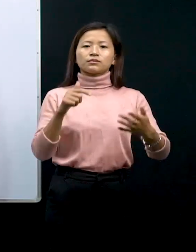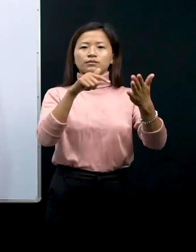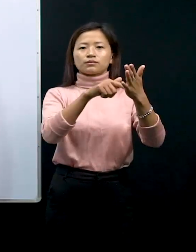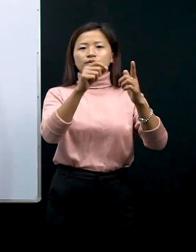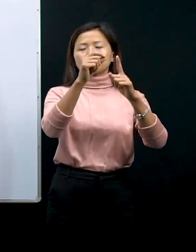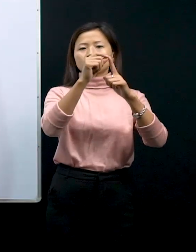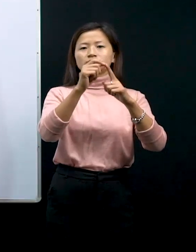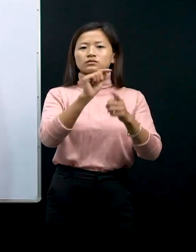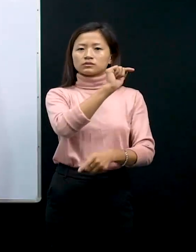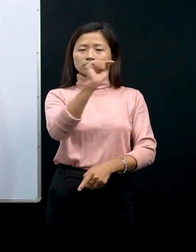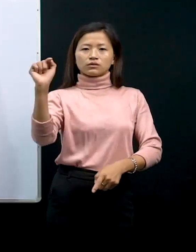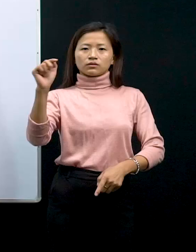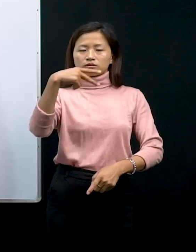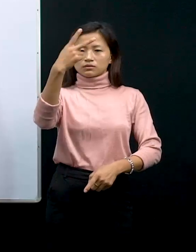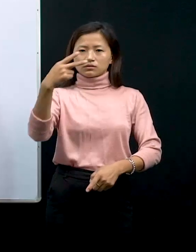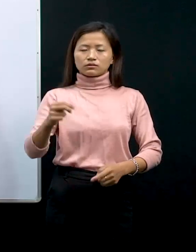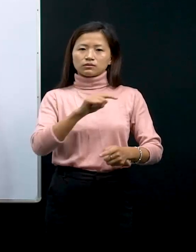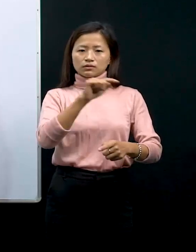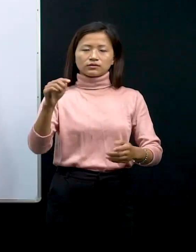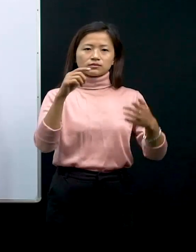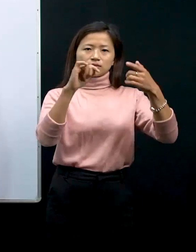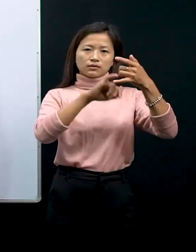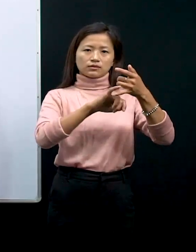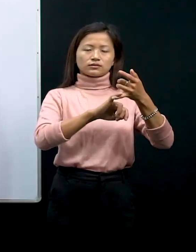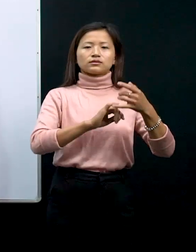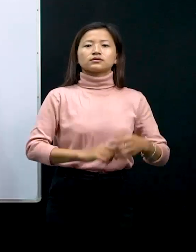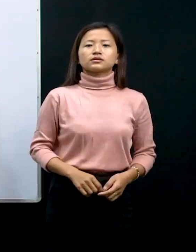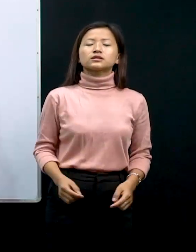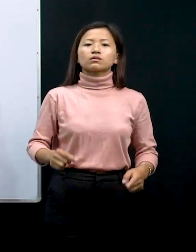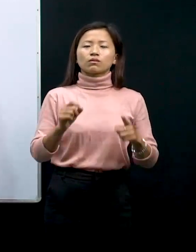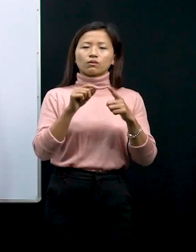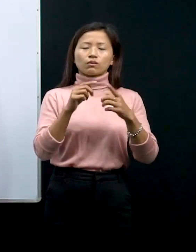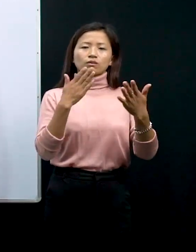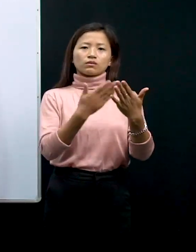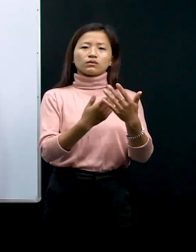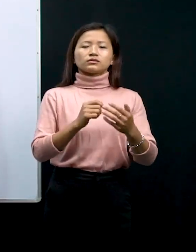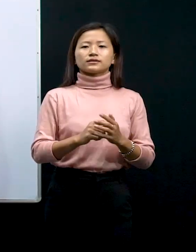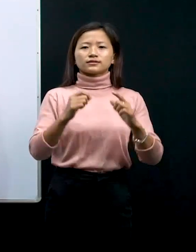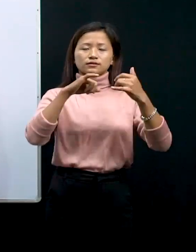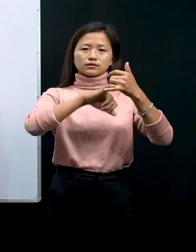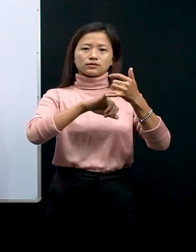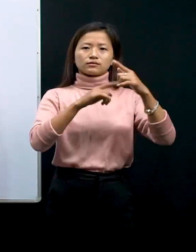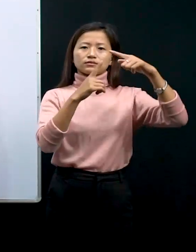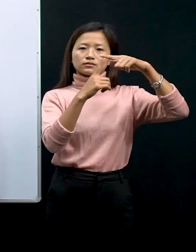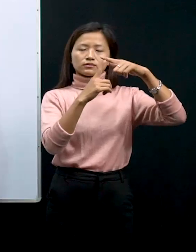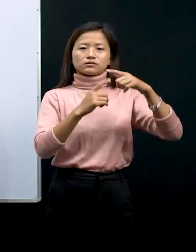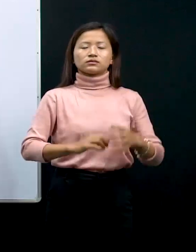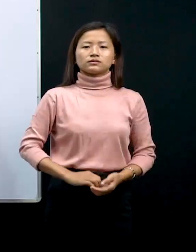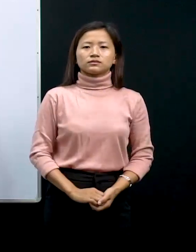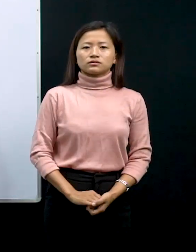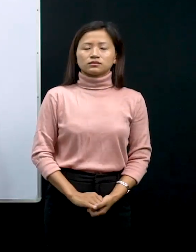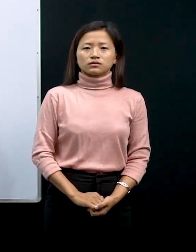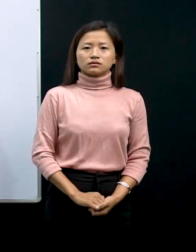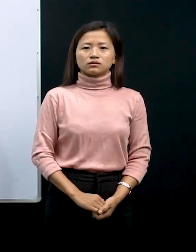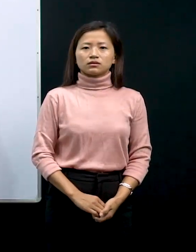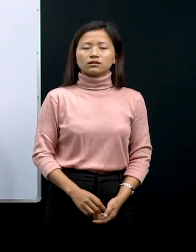are drawing a line segment. That is called tangent. So PQ is a tangent. Now,